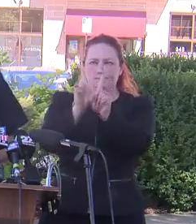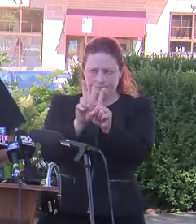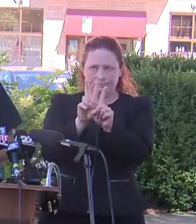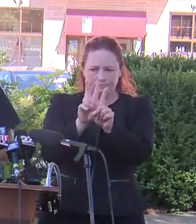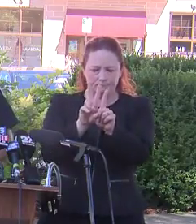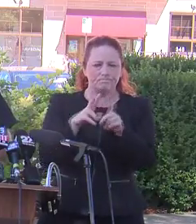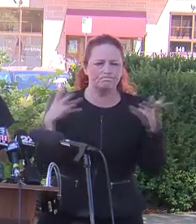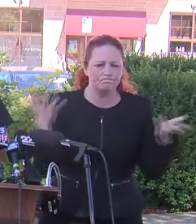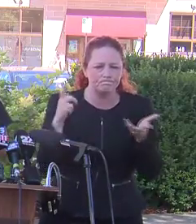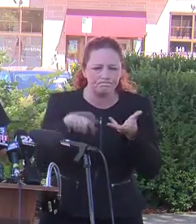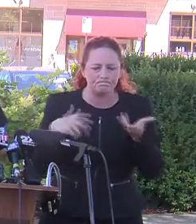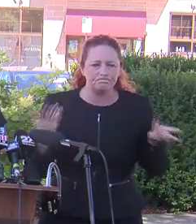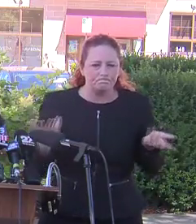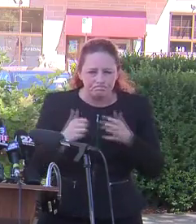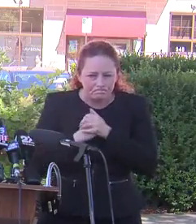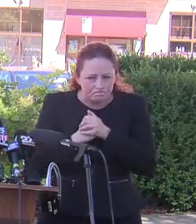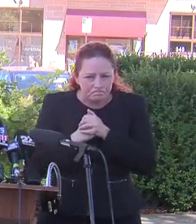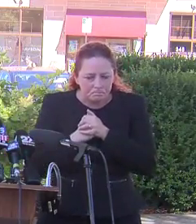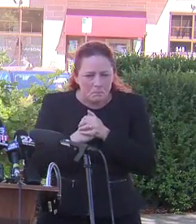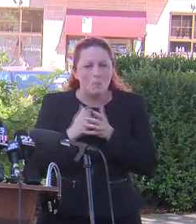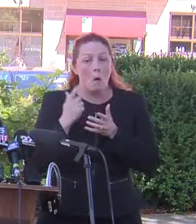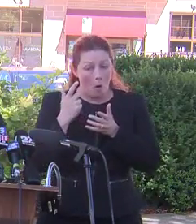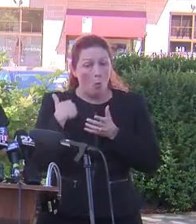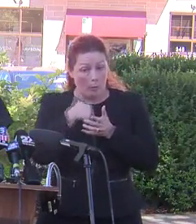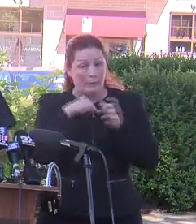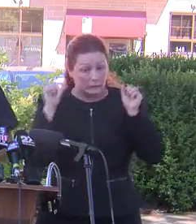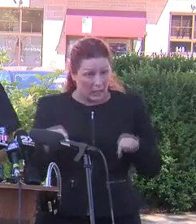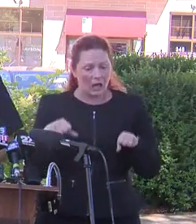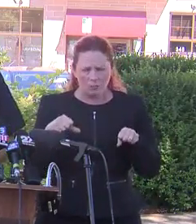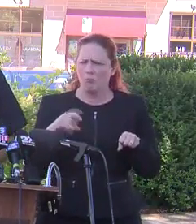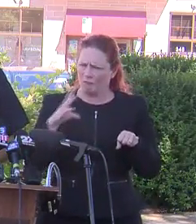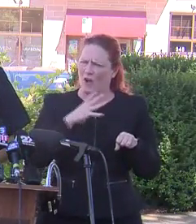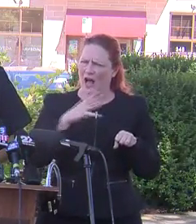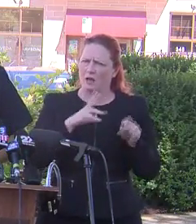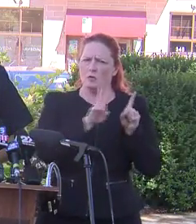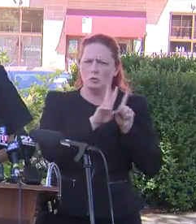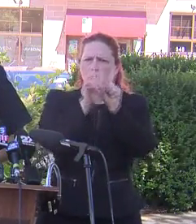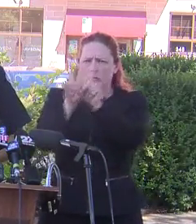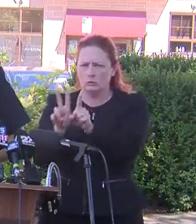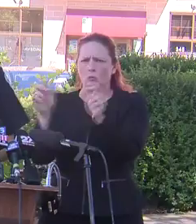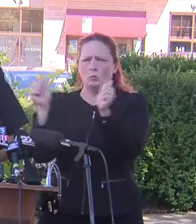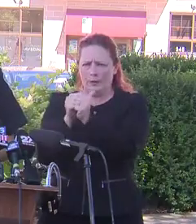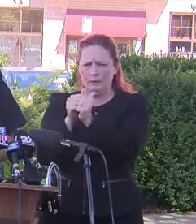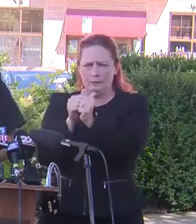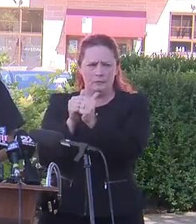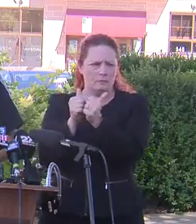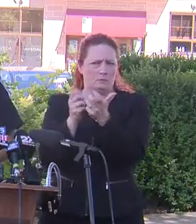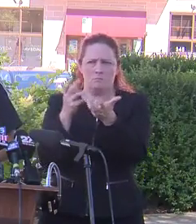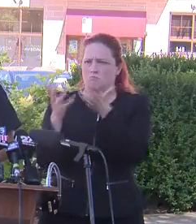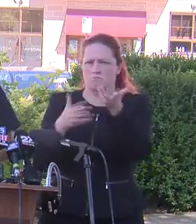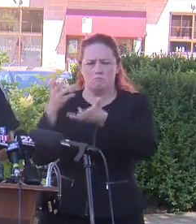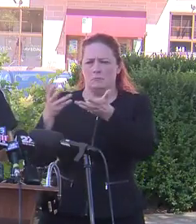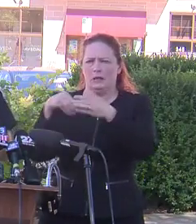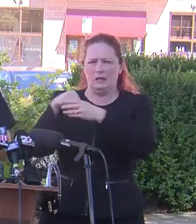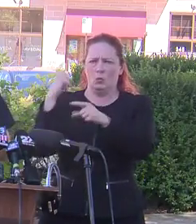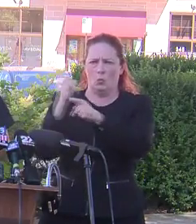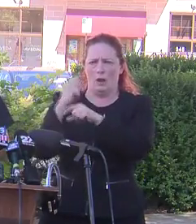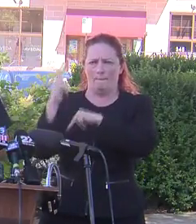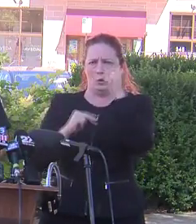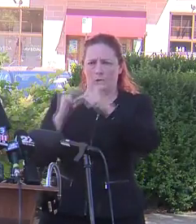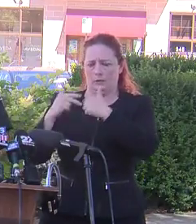find out what their request is. If it's something that can be honored, we'll escort them in and get them into their appropriate